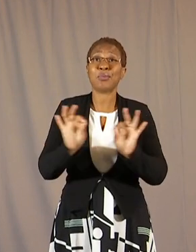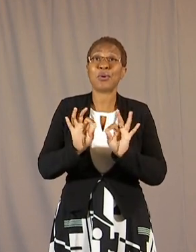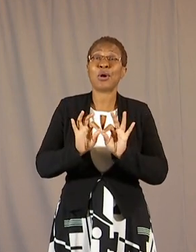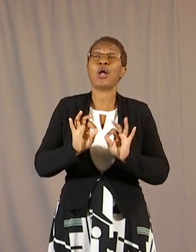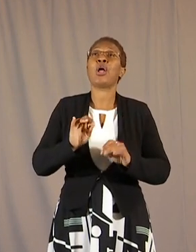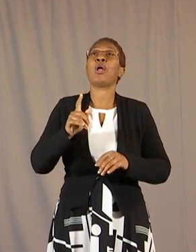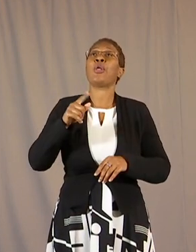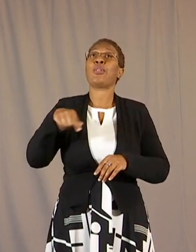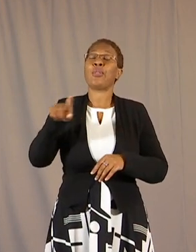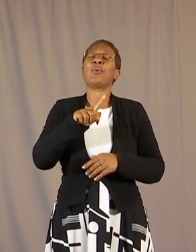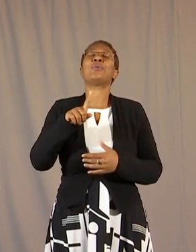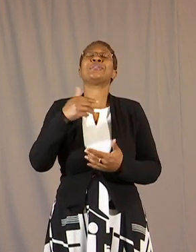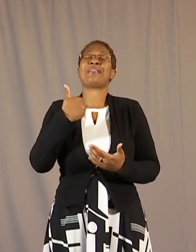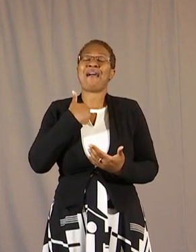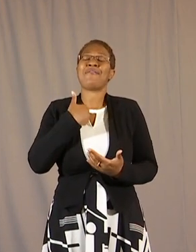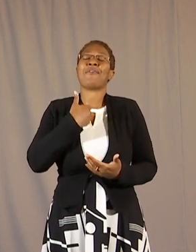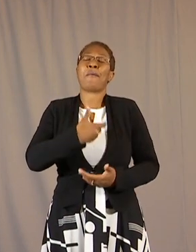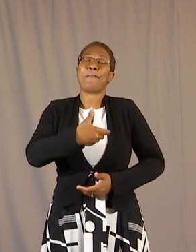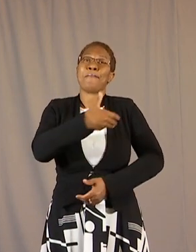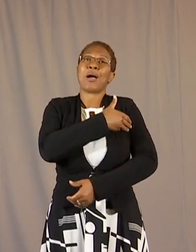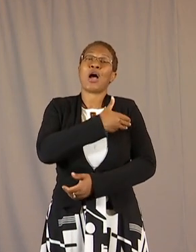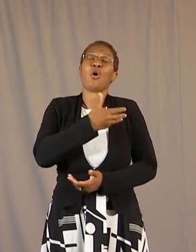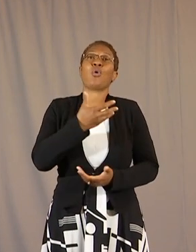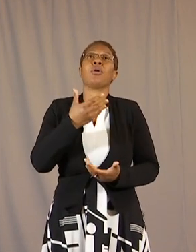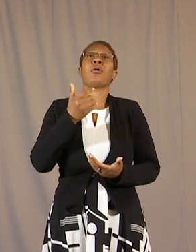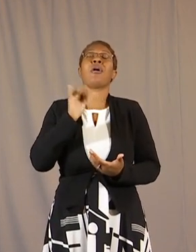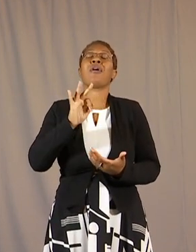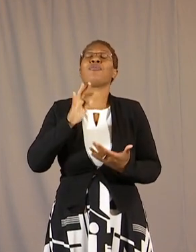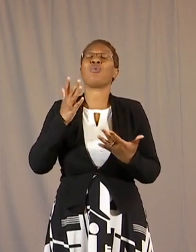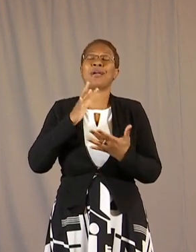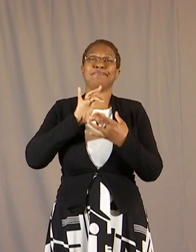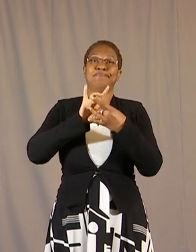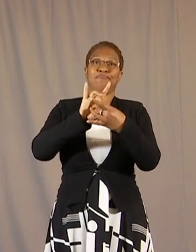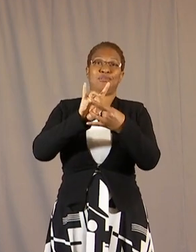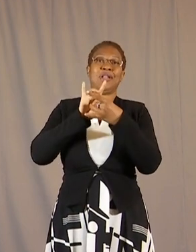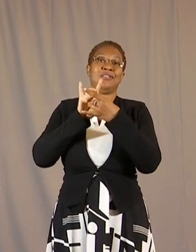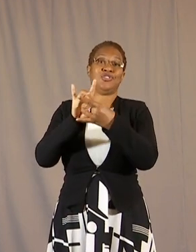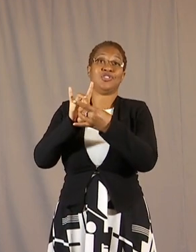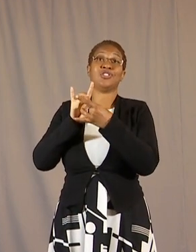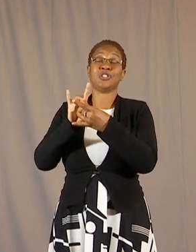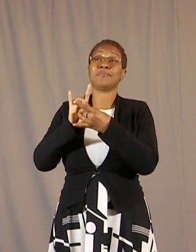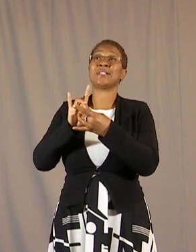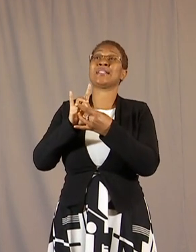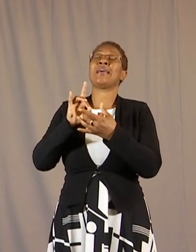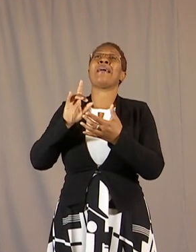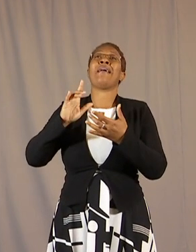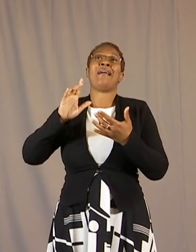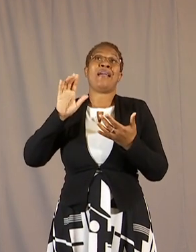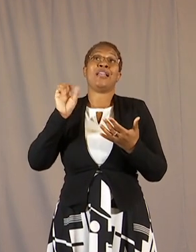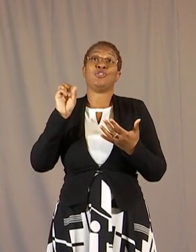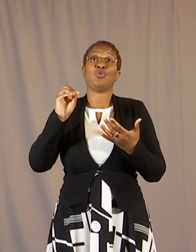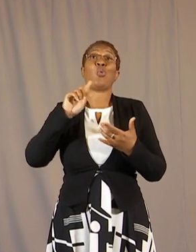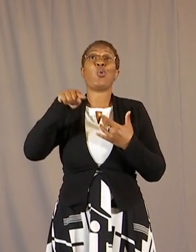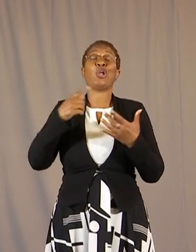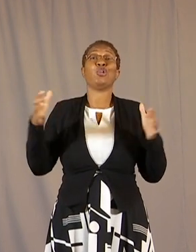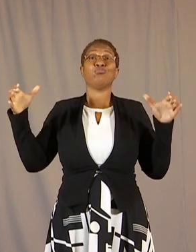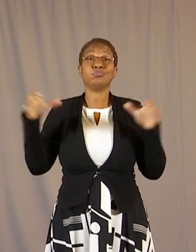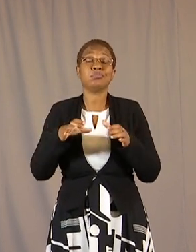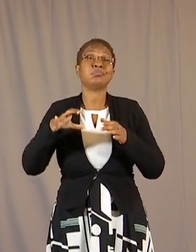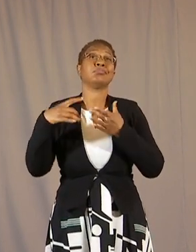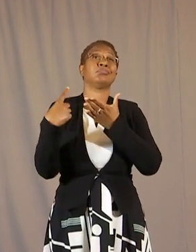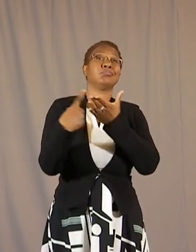have the power of relationships, mm-hmm. and convening those folks gives you an opportunity to effectively